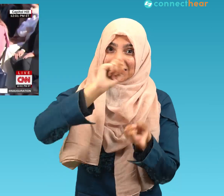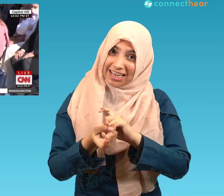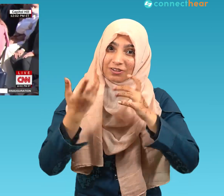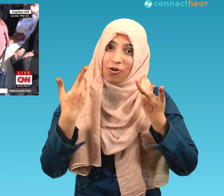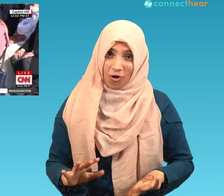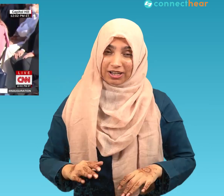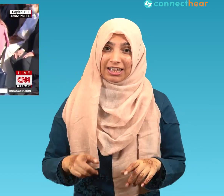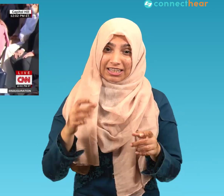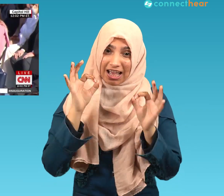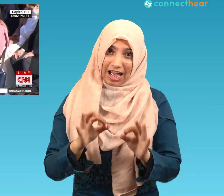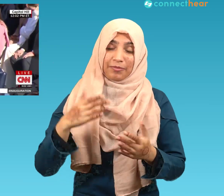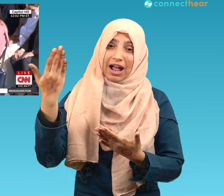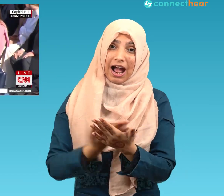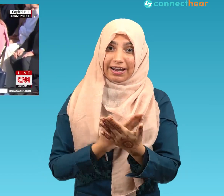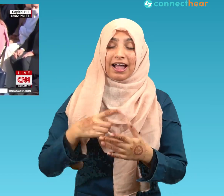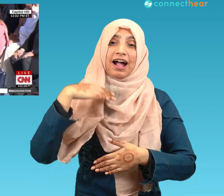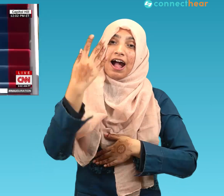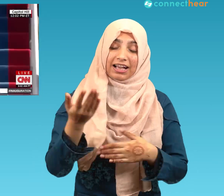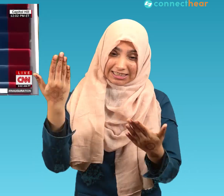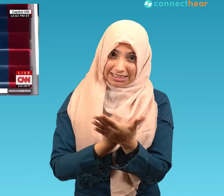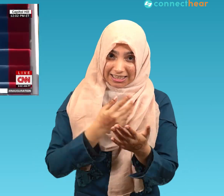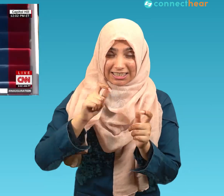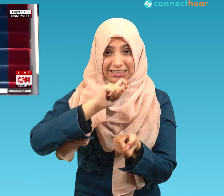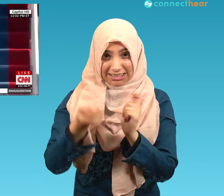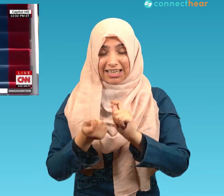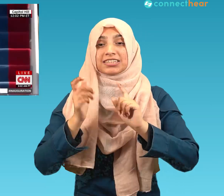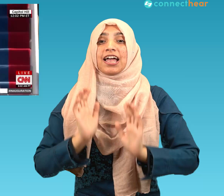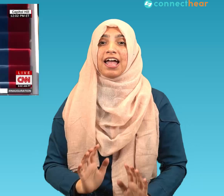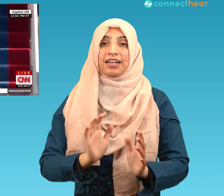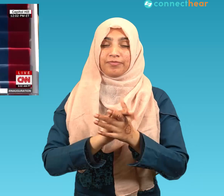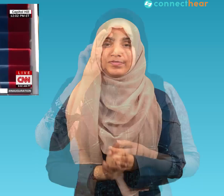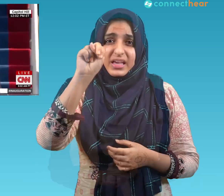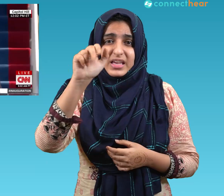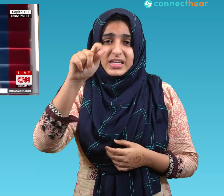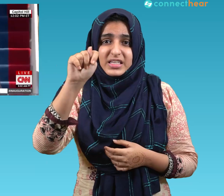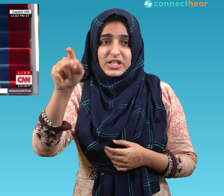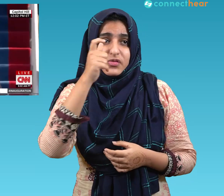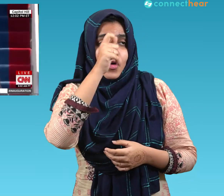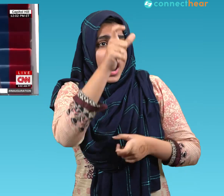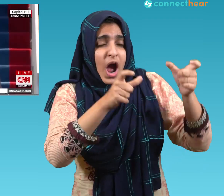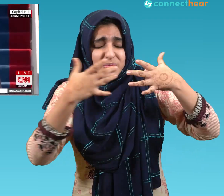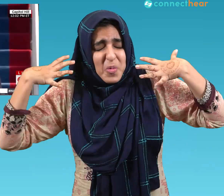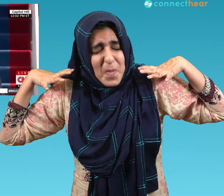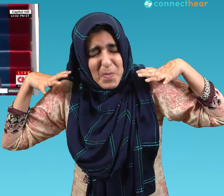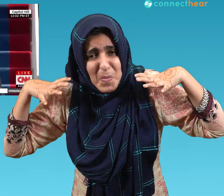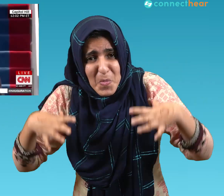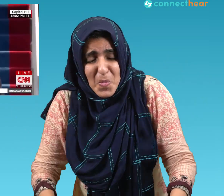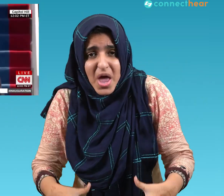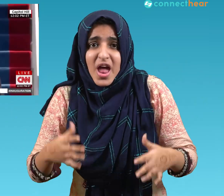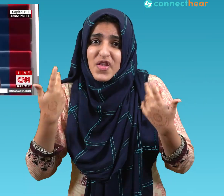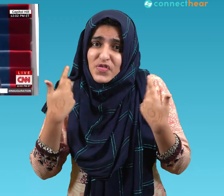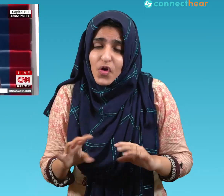Here we stand across the Potomac from Arlington Cemetery, where heroes who gave the last full measure